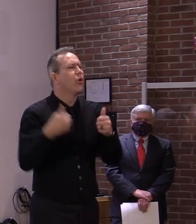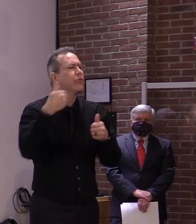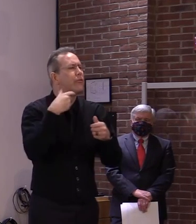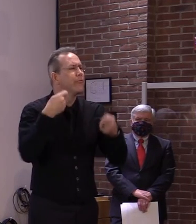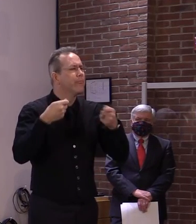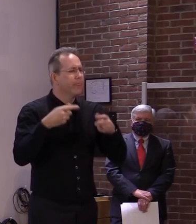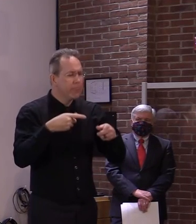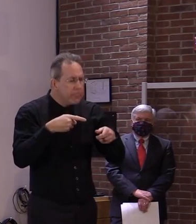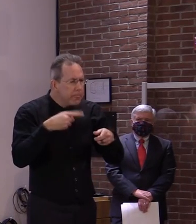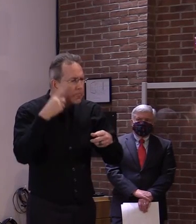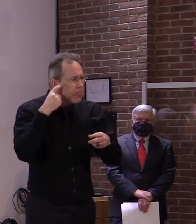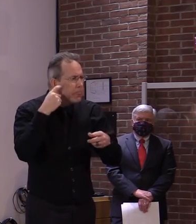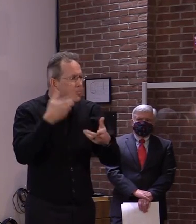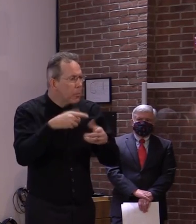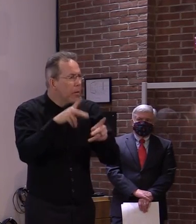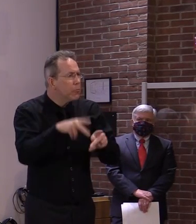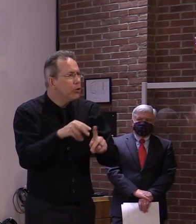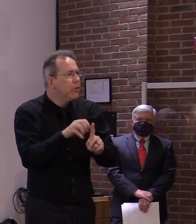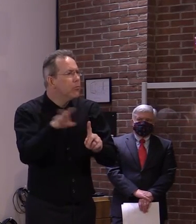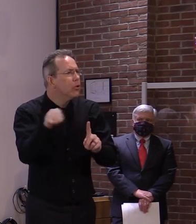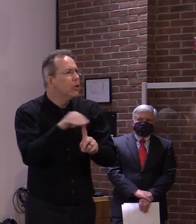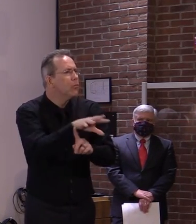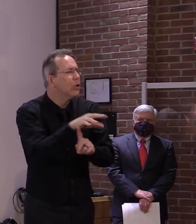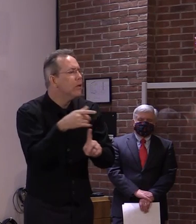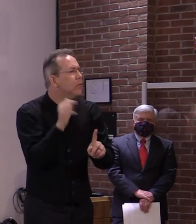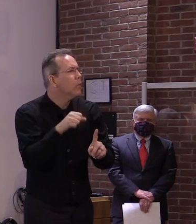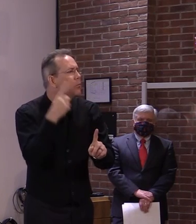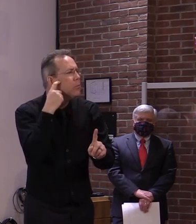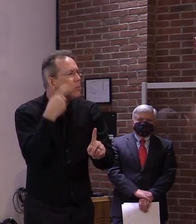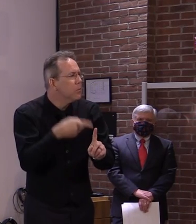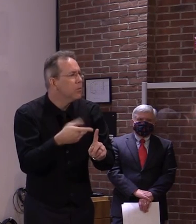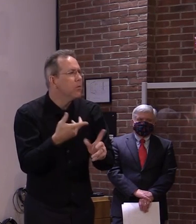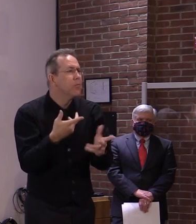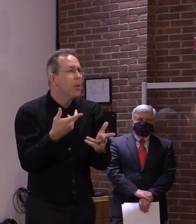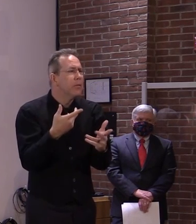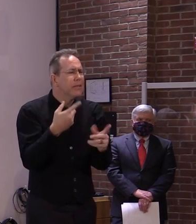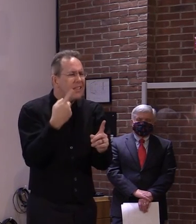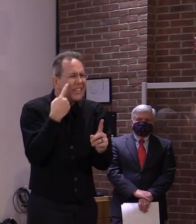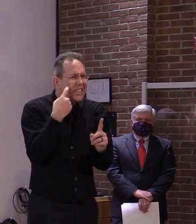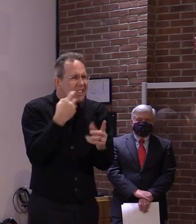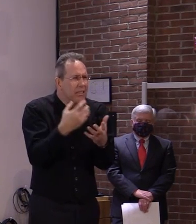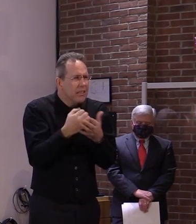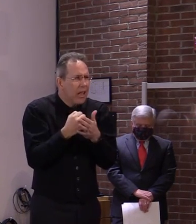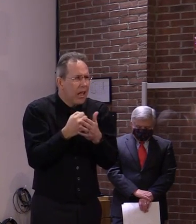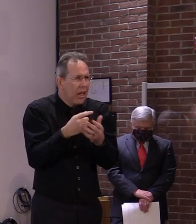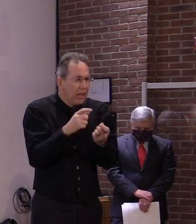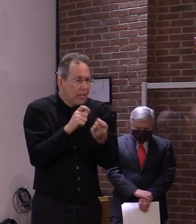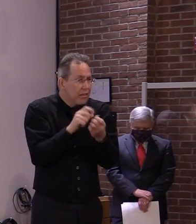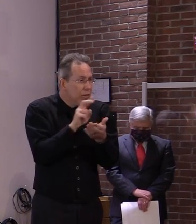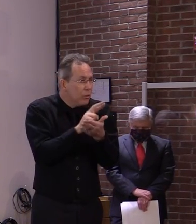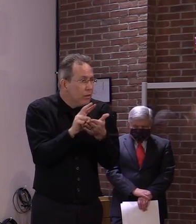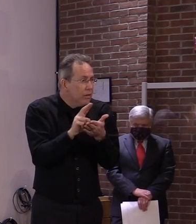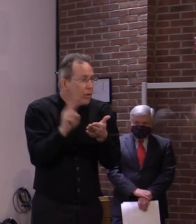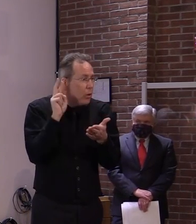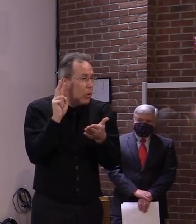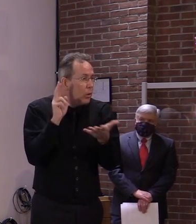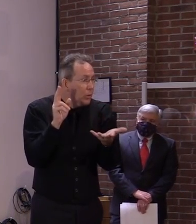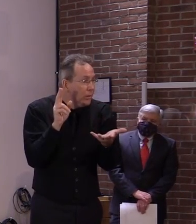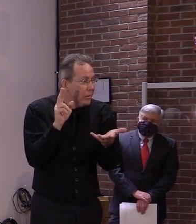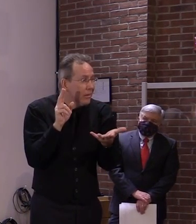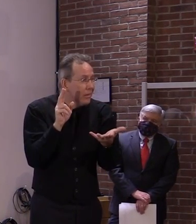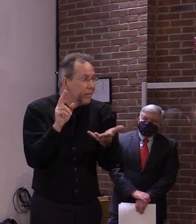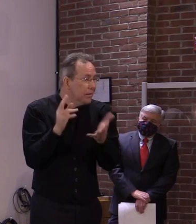was made them more vulnerable in their vaccine course. We do have